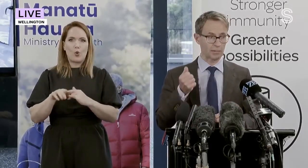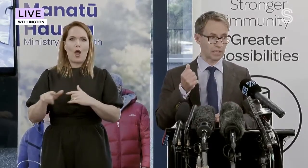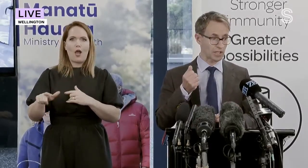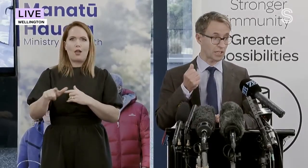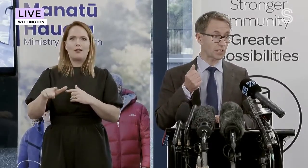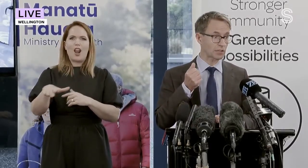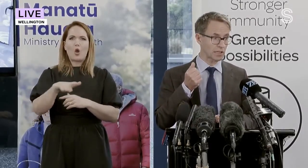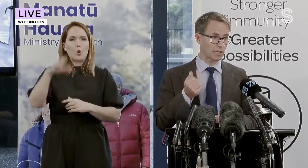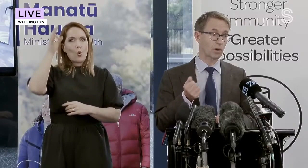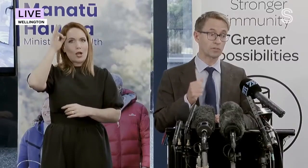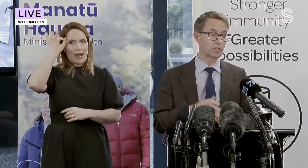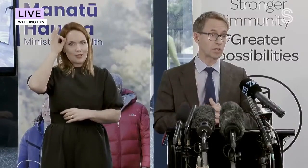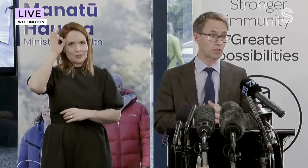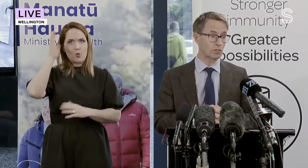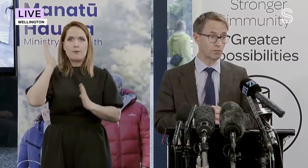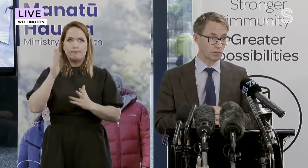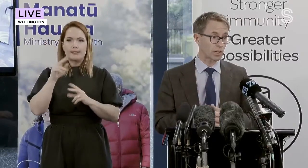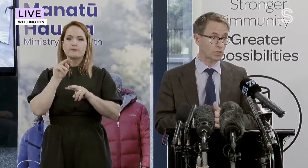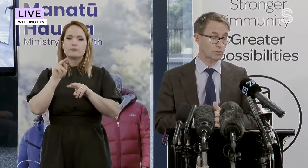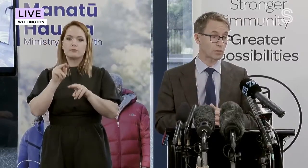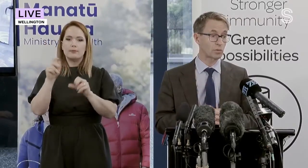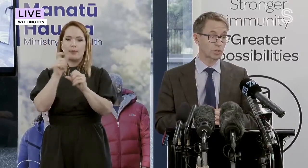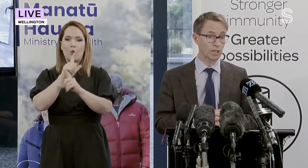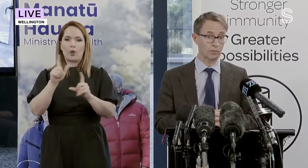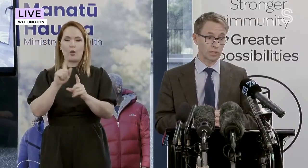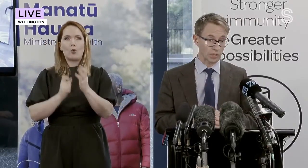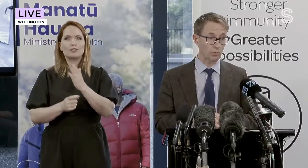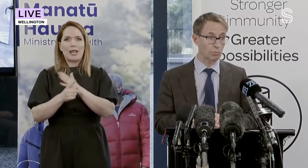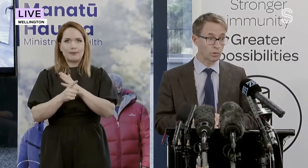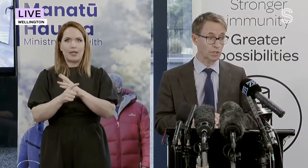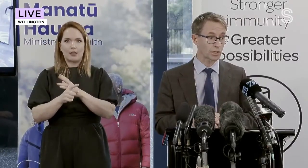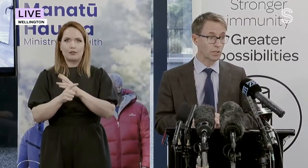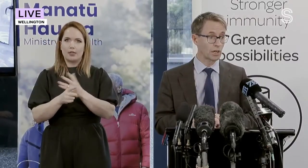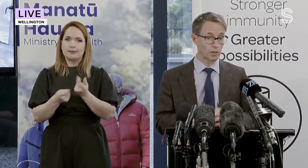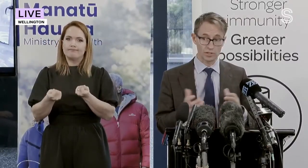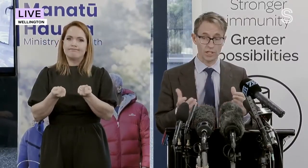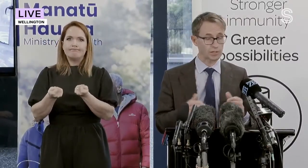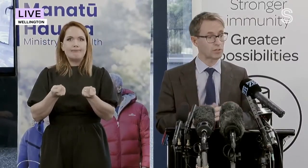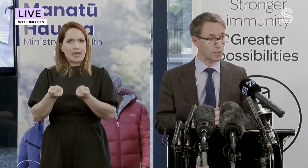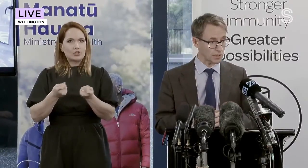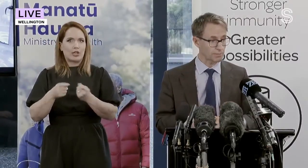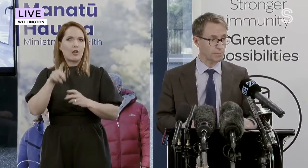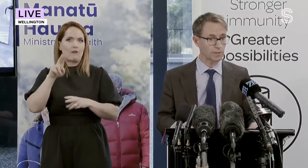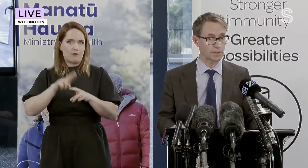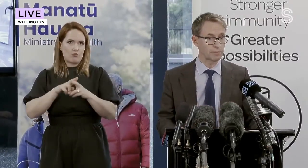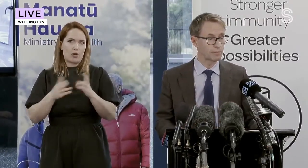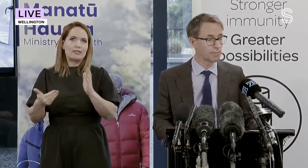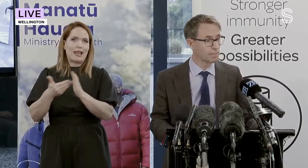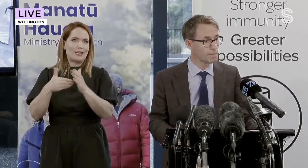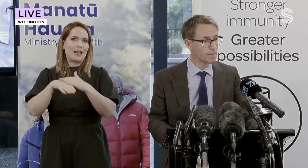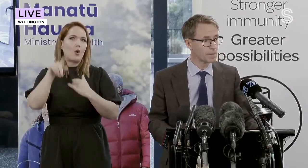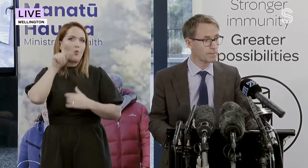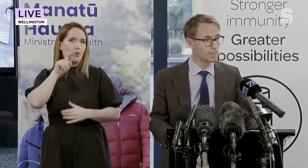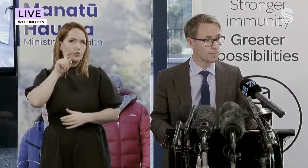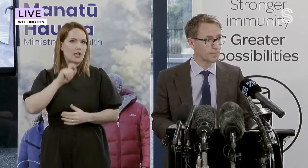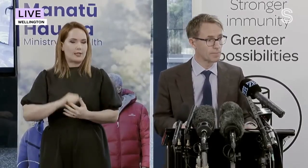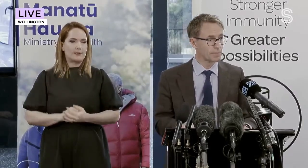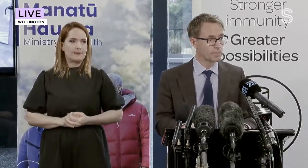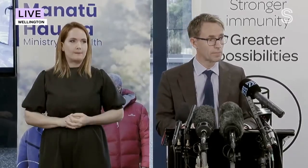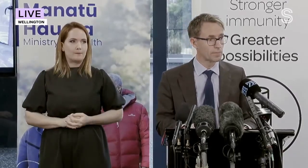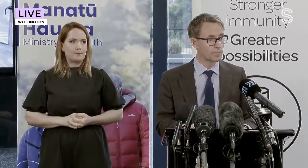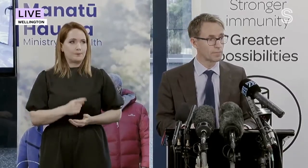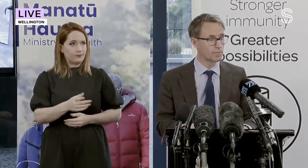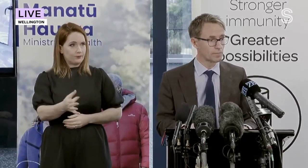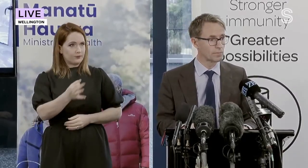authorities maintaining a clear oversight of fluoridation of their water and regular reporting on the status of that. And how urgent is it that